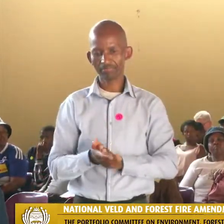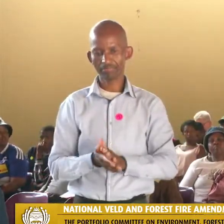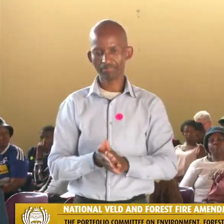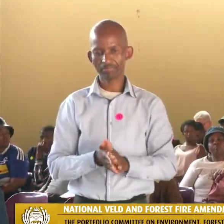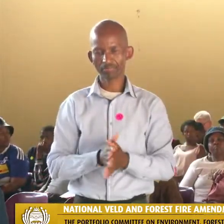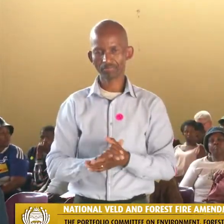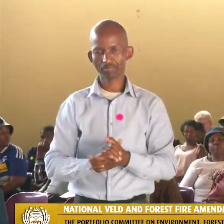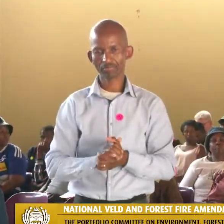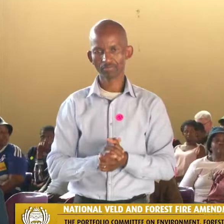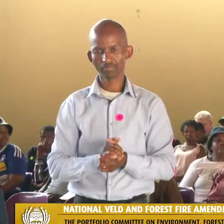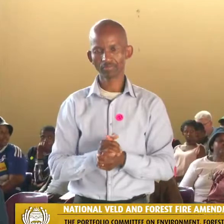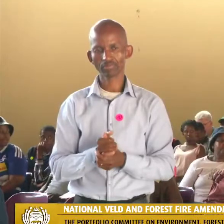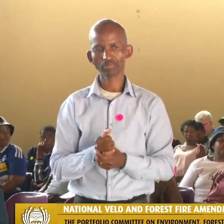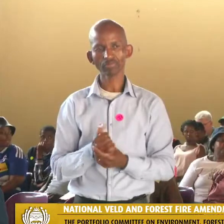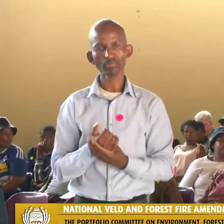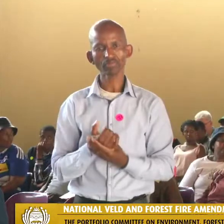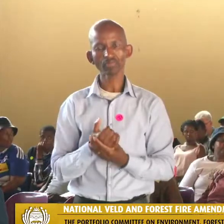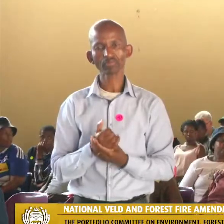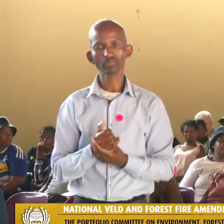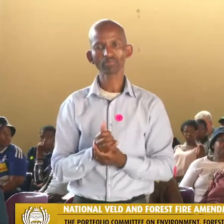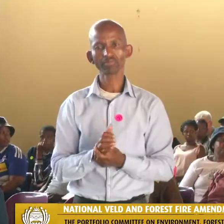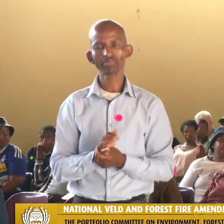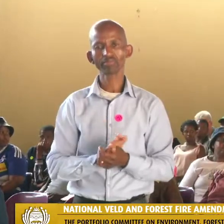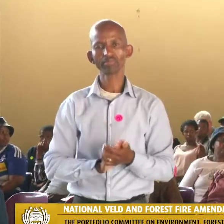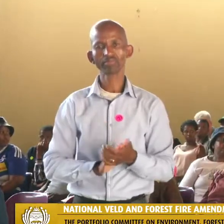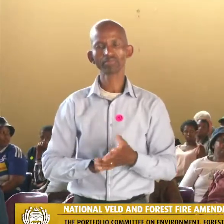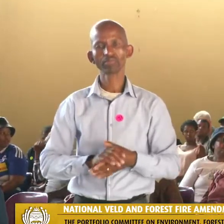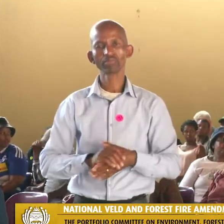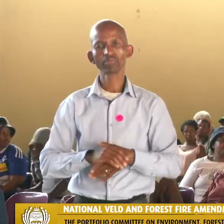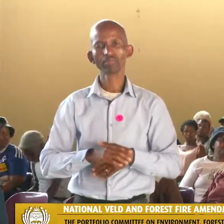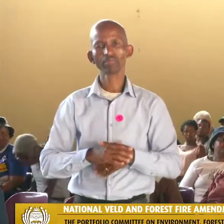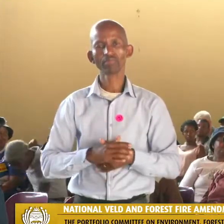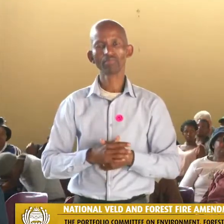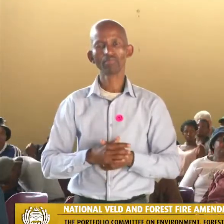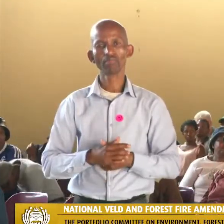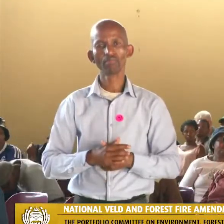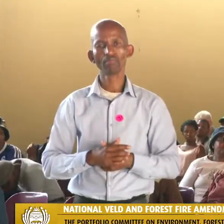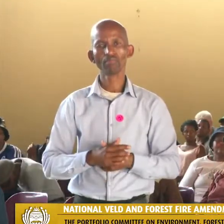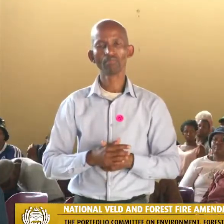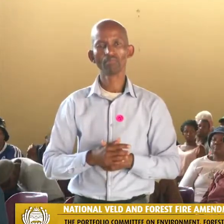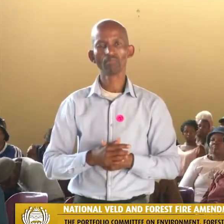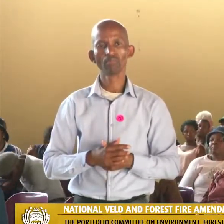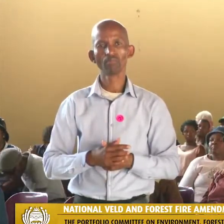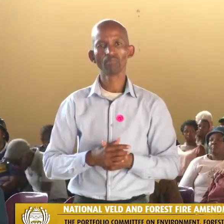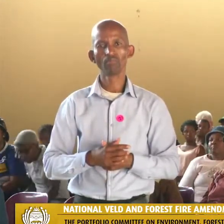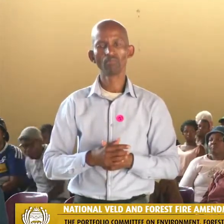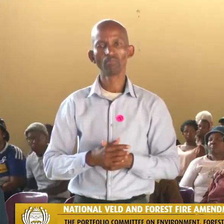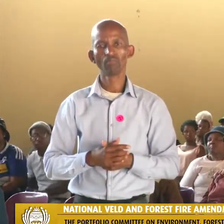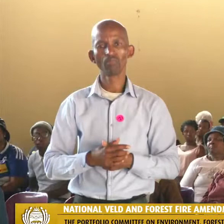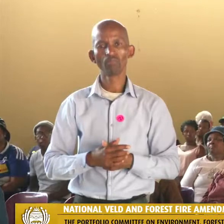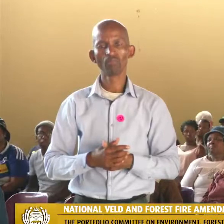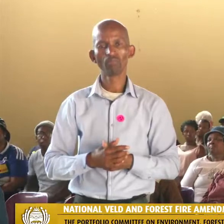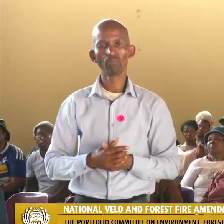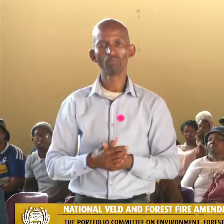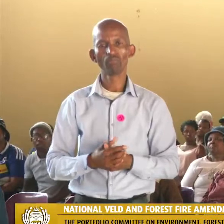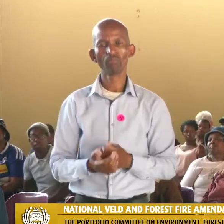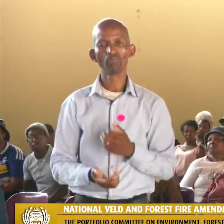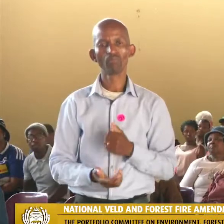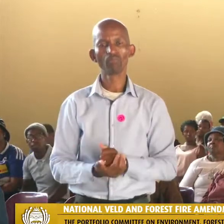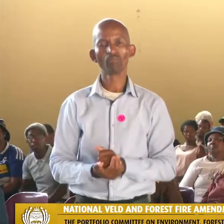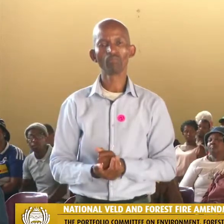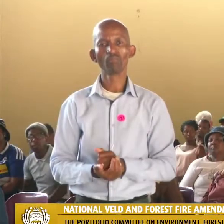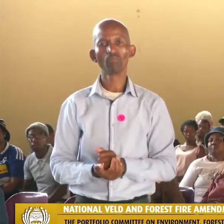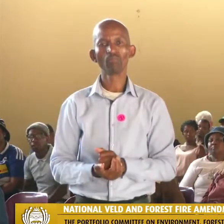lands, but they don't own them. I'll request the parliament to help those people to get those lands, those lands belong to